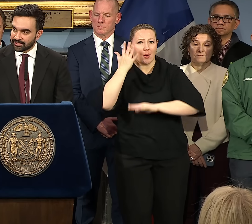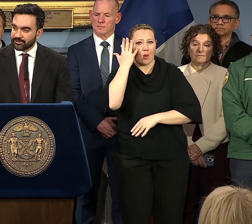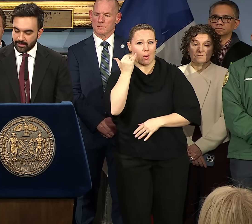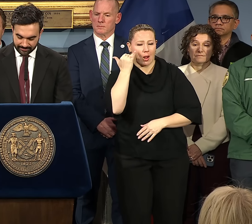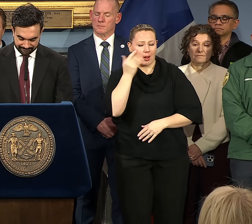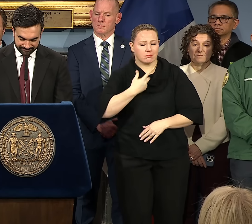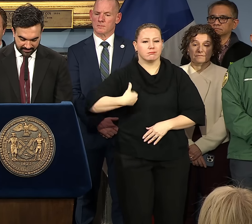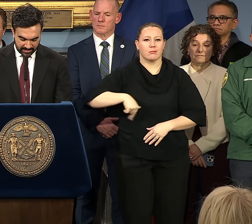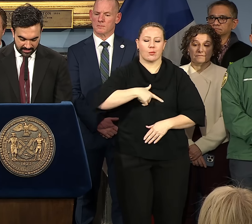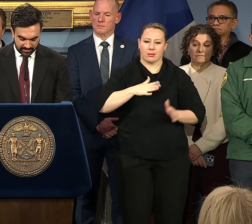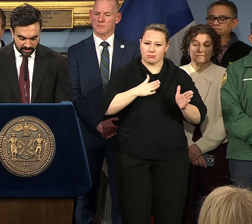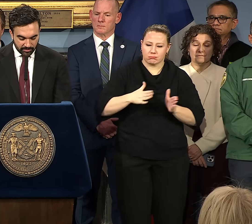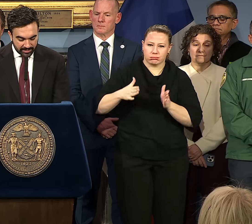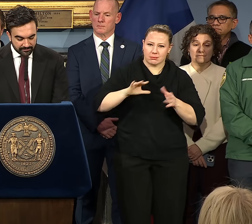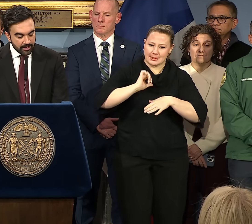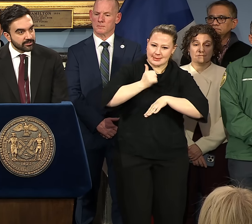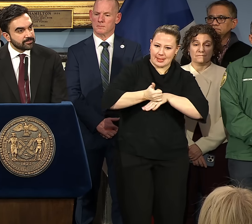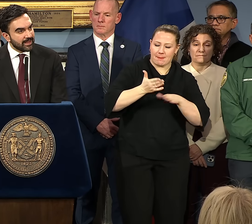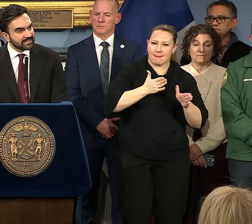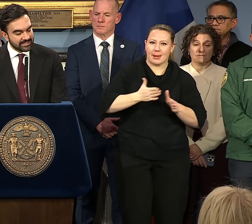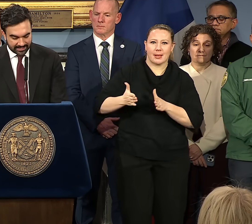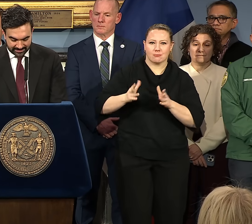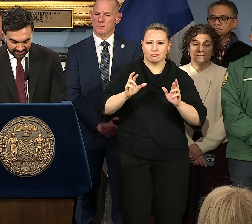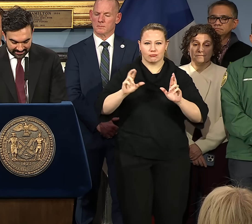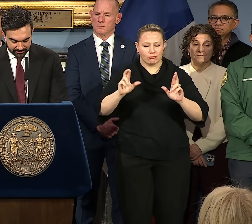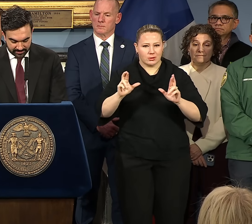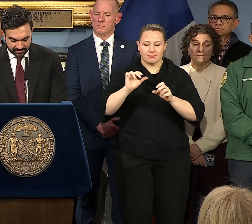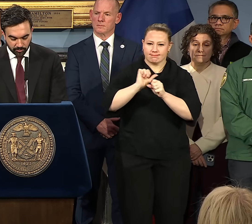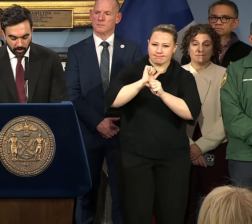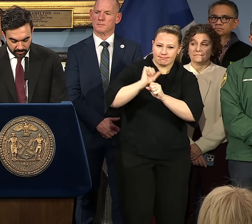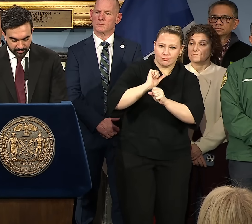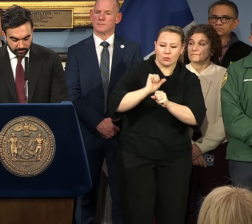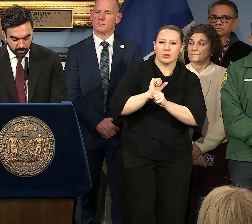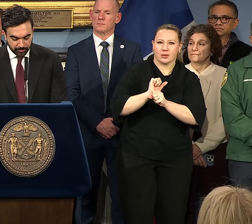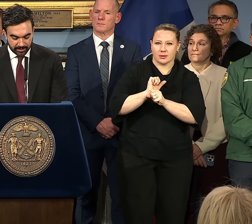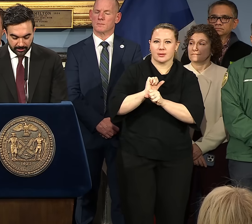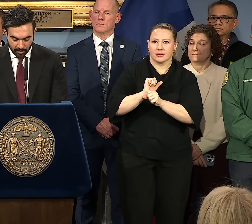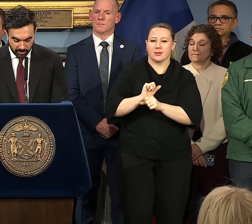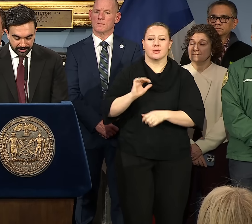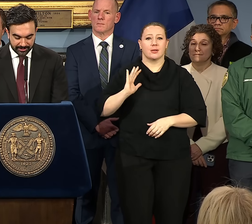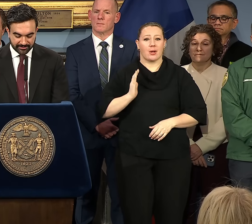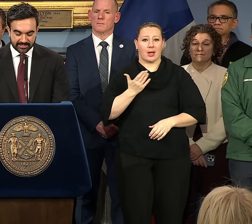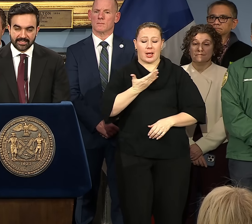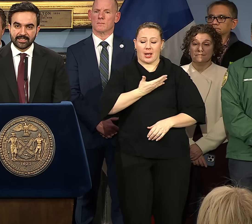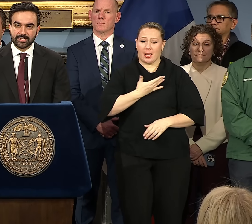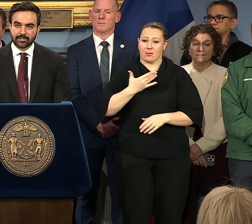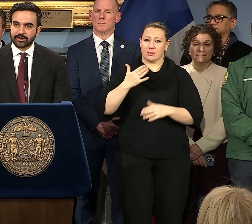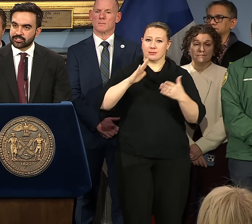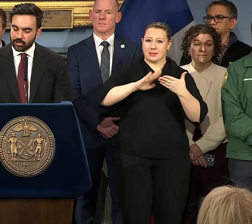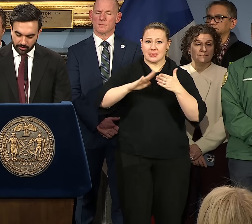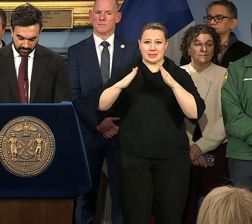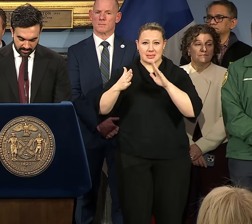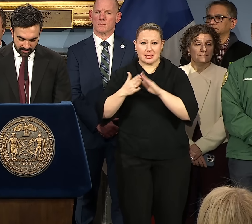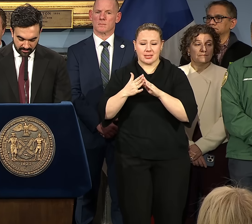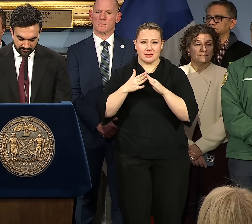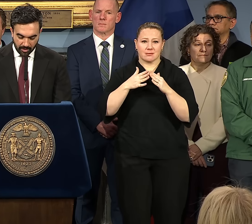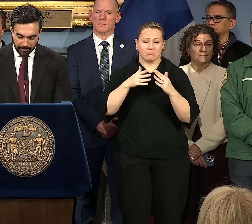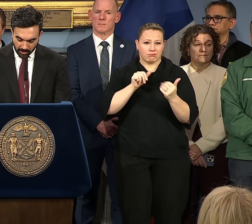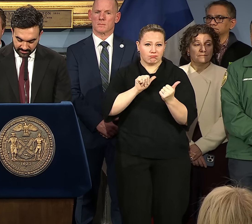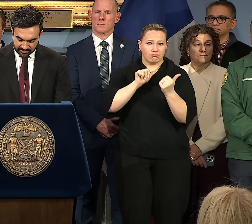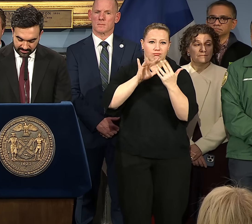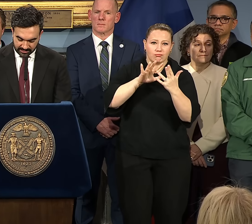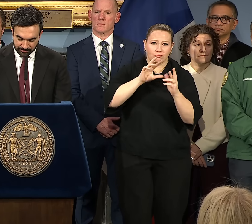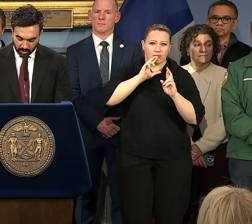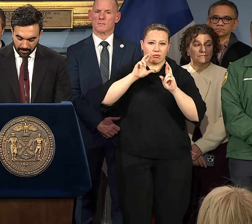who delivered on them. The strength of our response is a testament to all of those who put in long shifts, clearing snow from